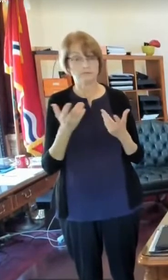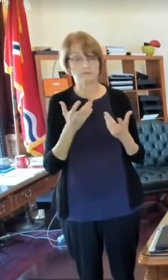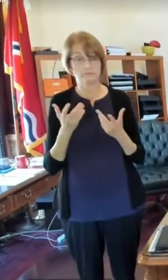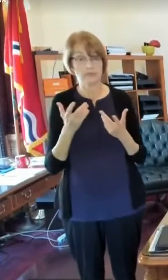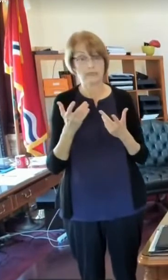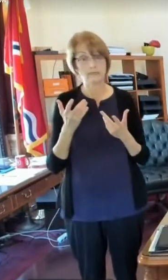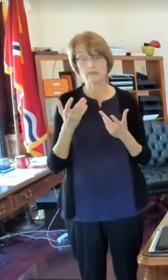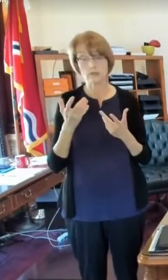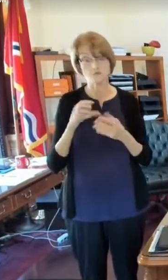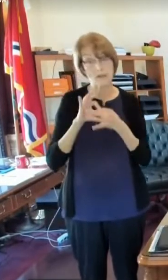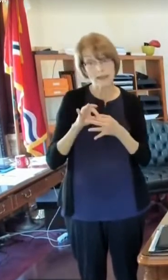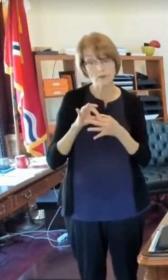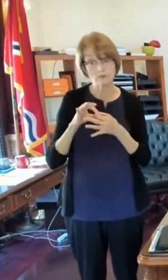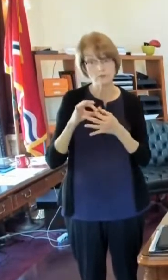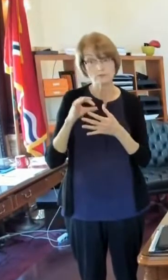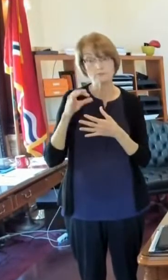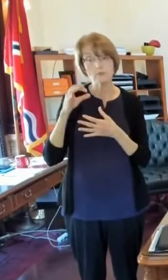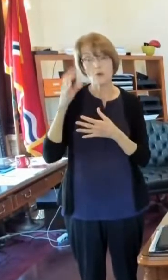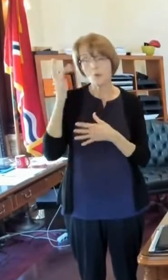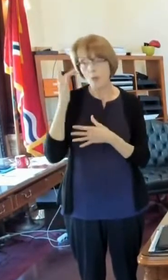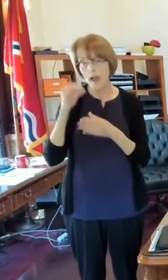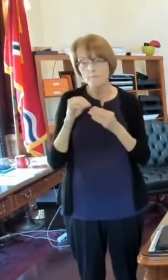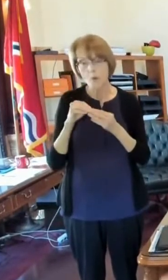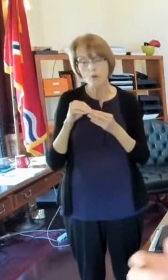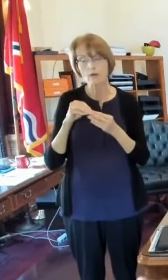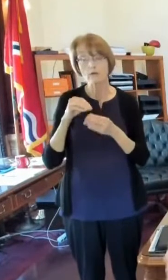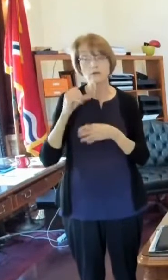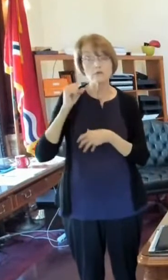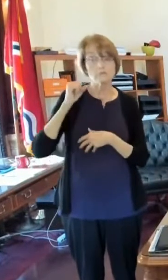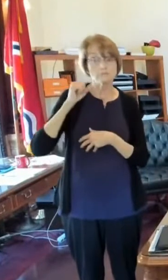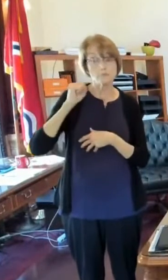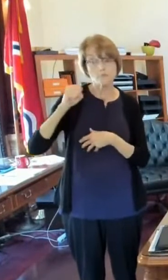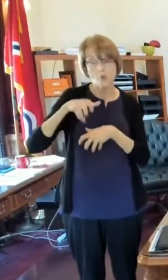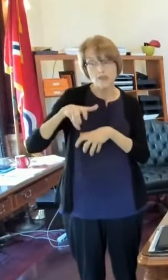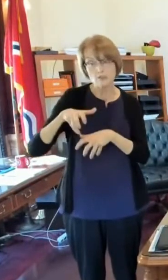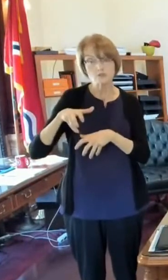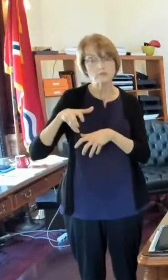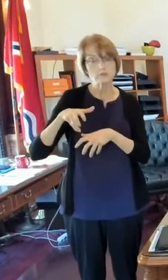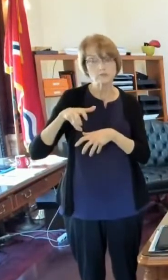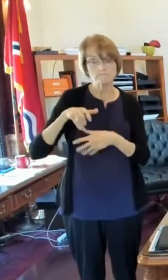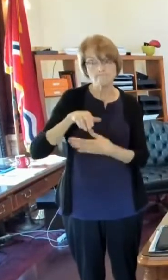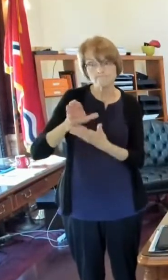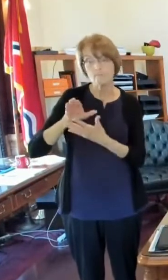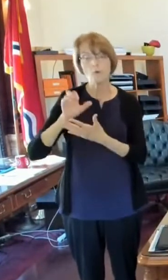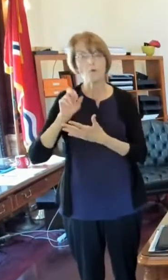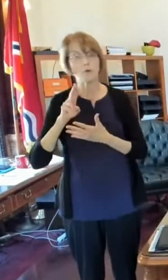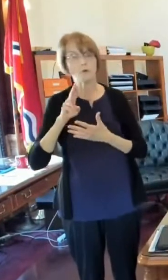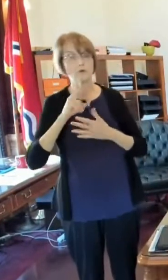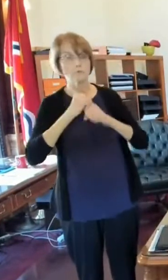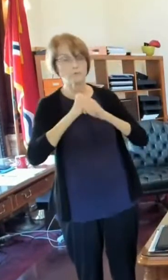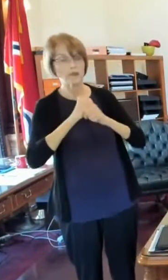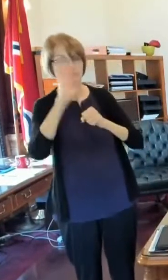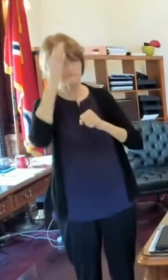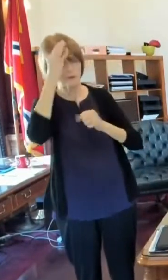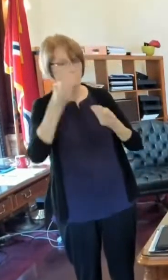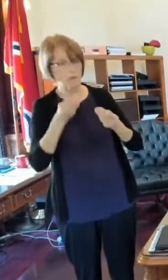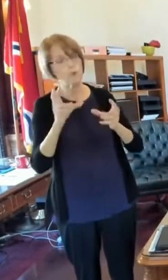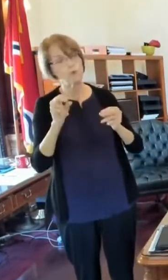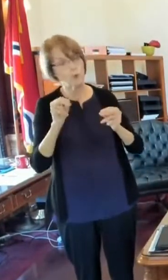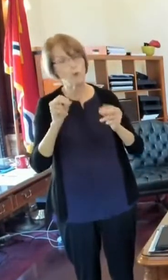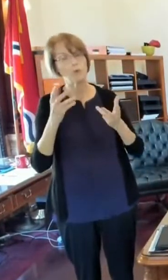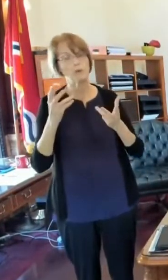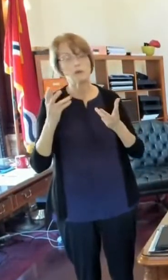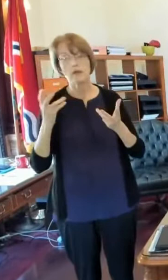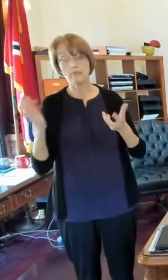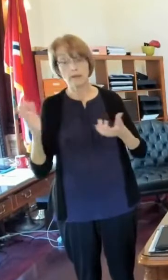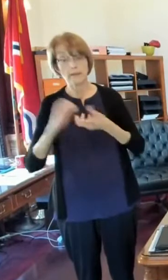with protests. It has nothing to do with protecting federal property. This has everything to do with helping our police department to